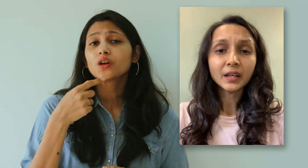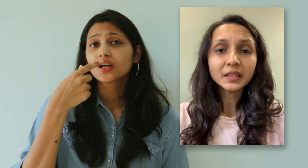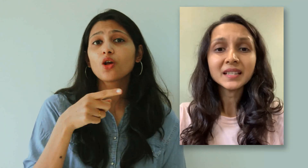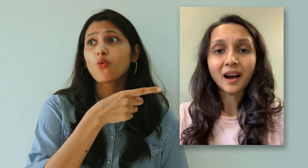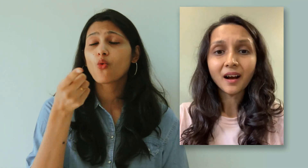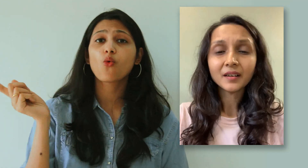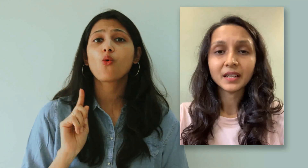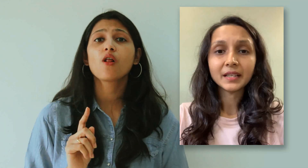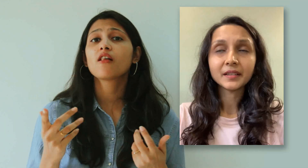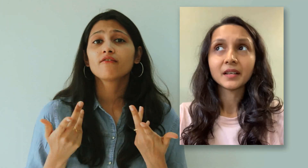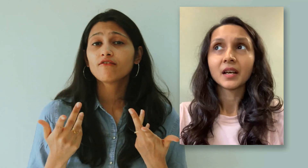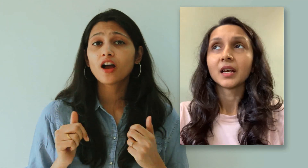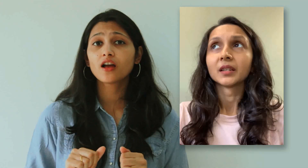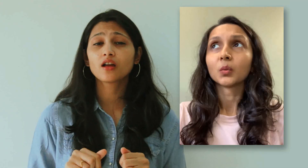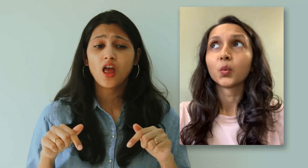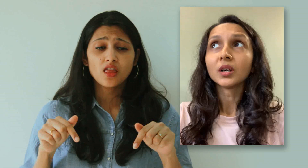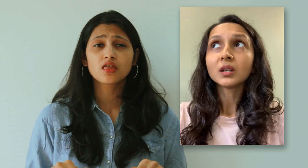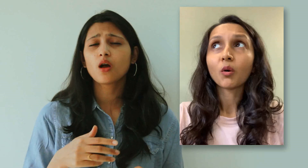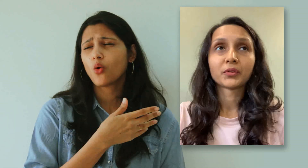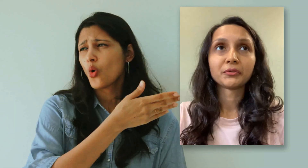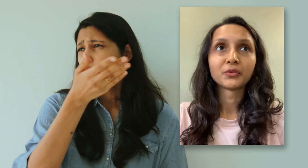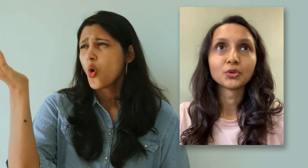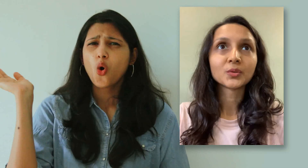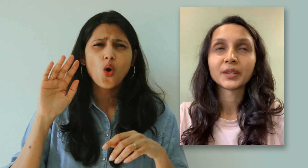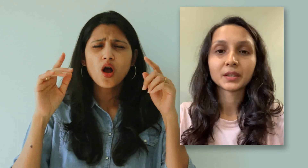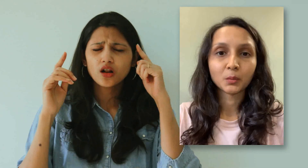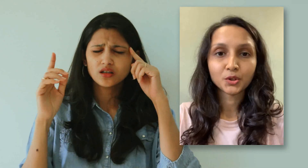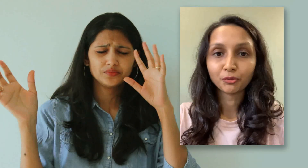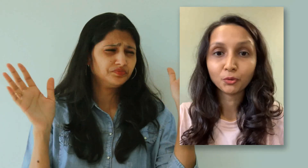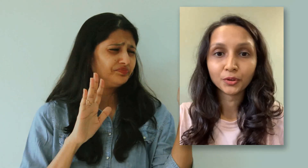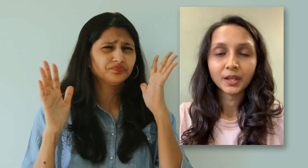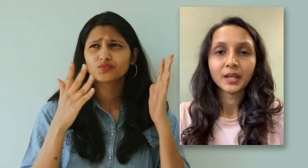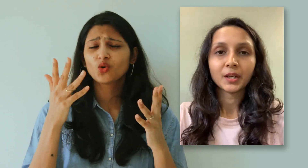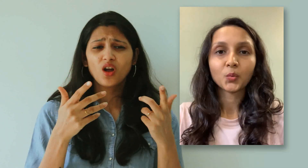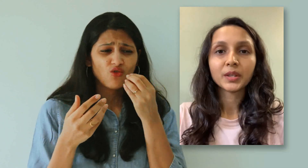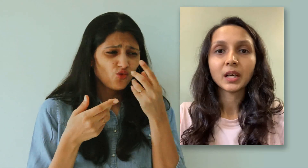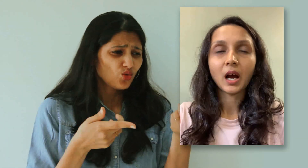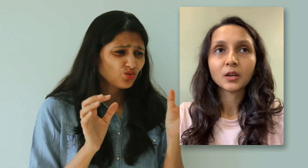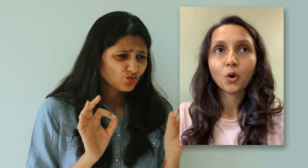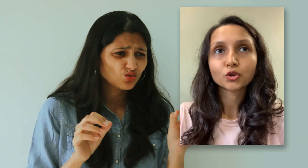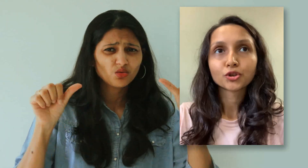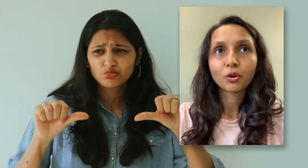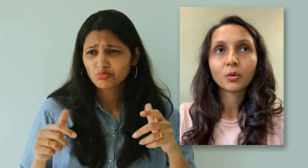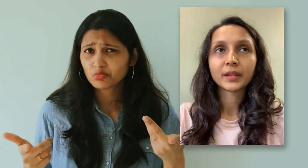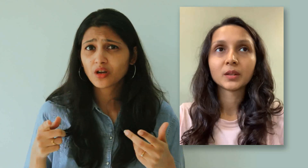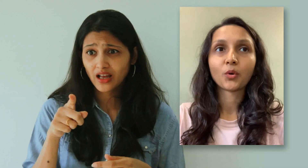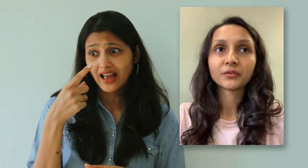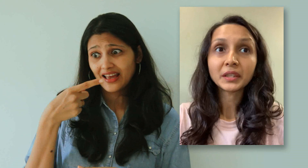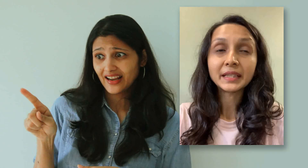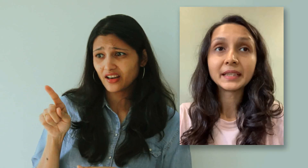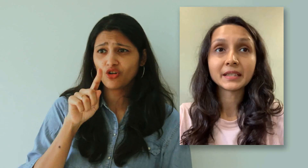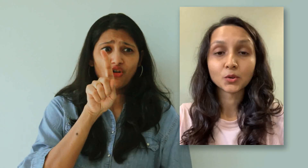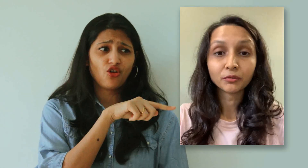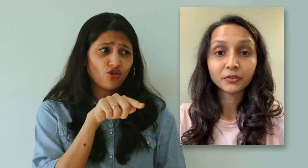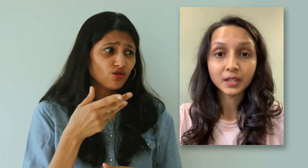we currently are in the world of confusion when it comes to food. We are not sure whether what we